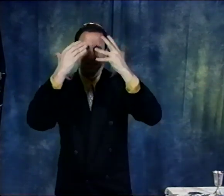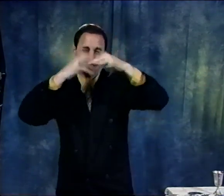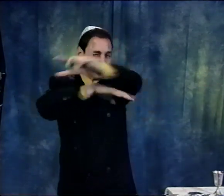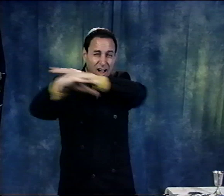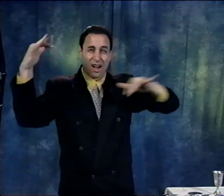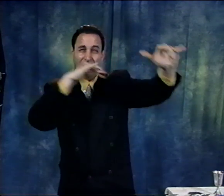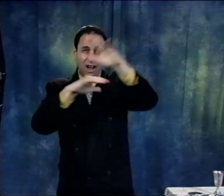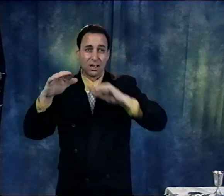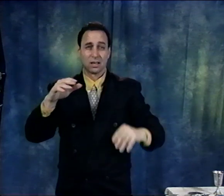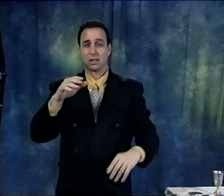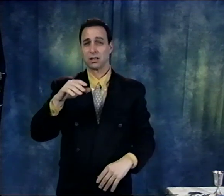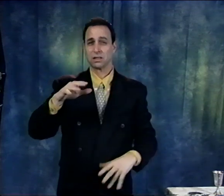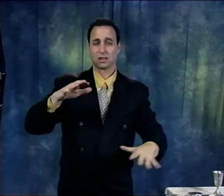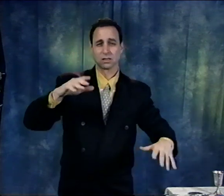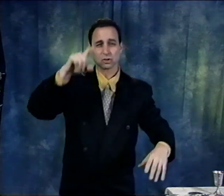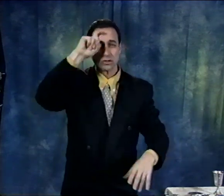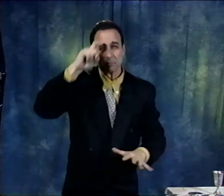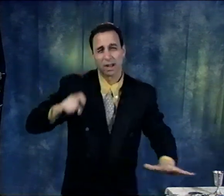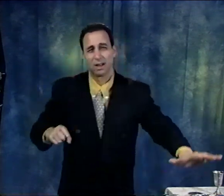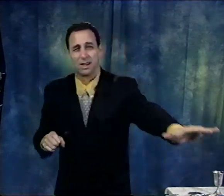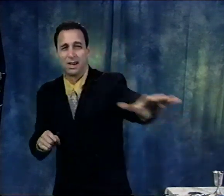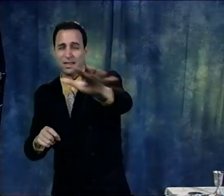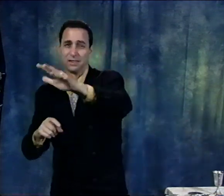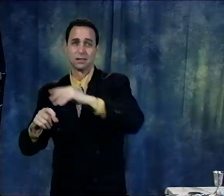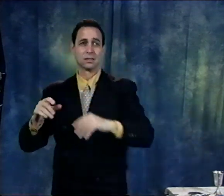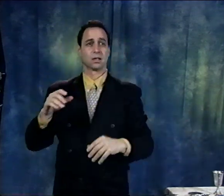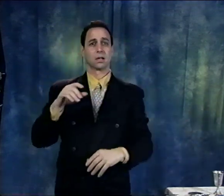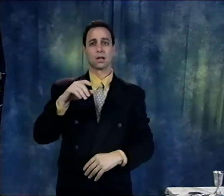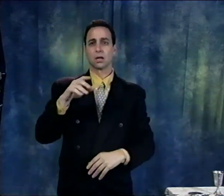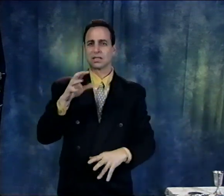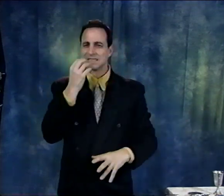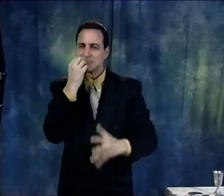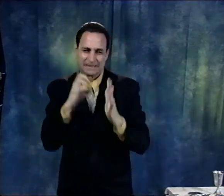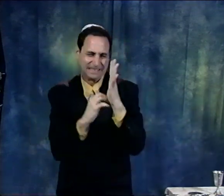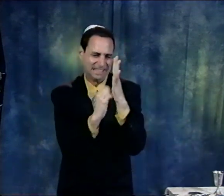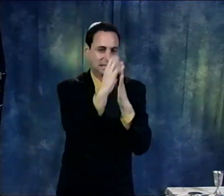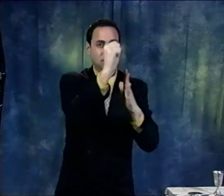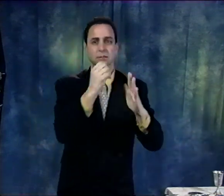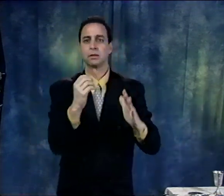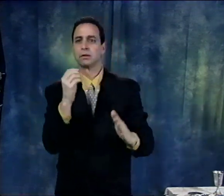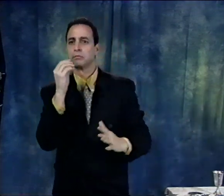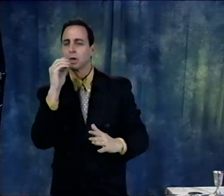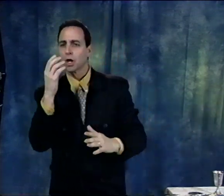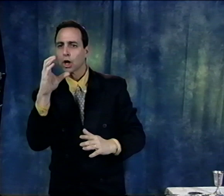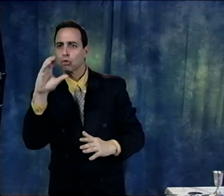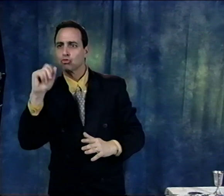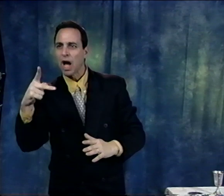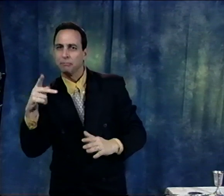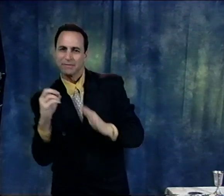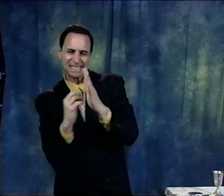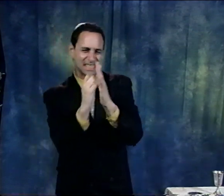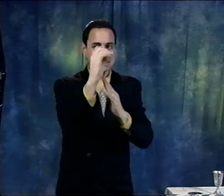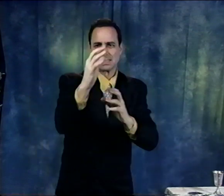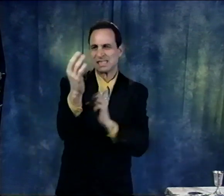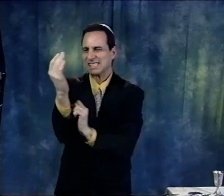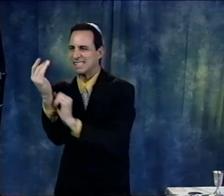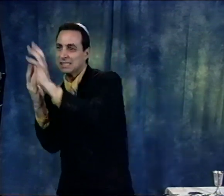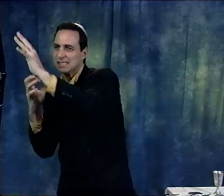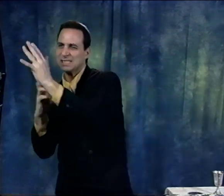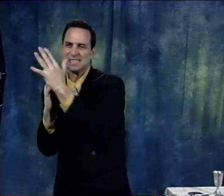the dark, buzzing clouds. The Egyptians, it ate like a razor, mowing down and